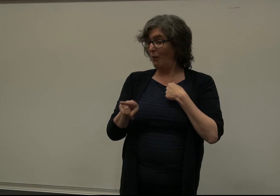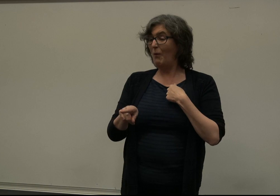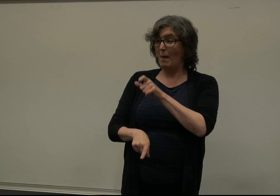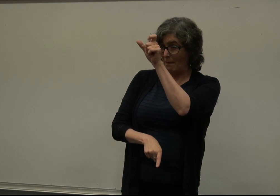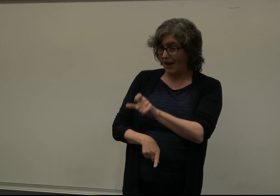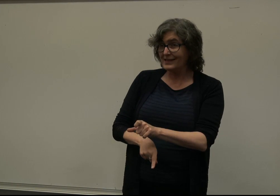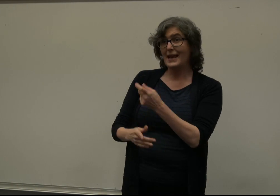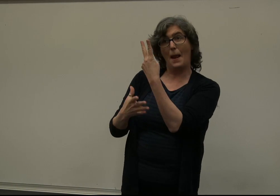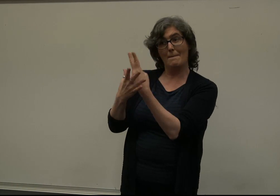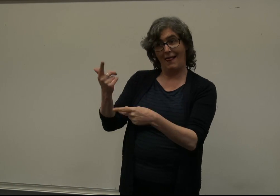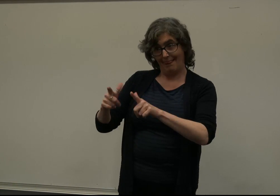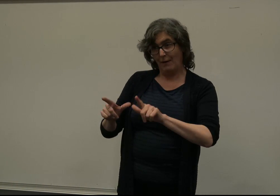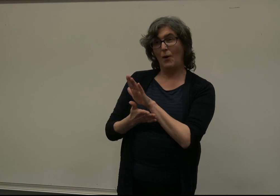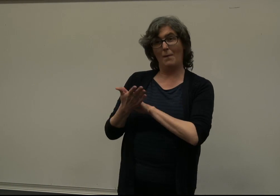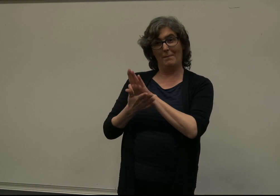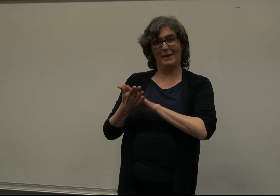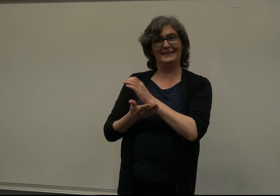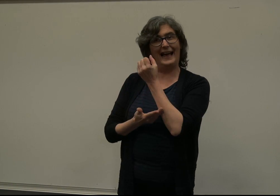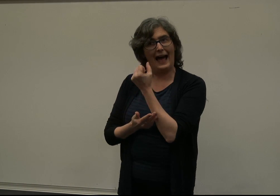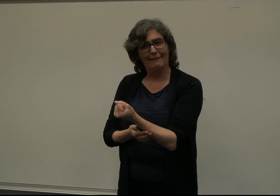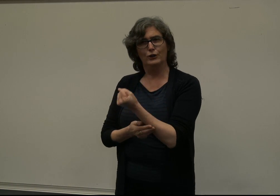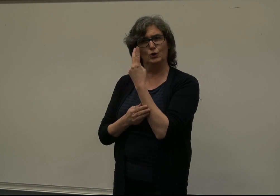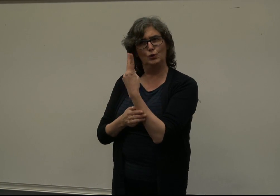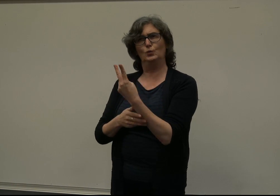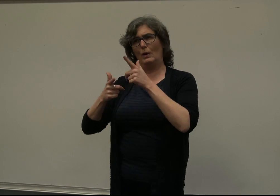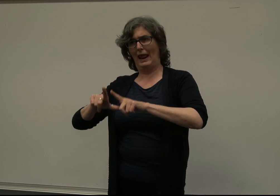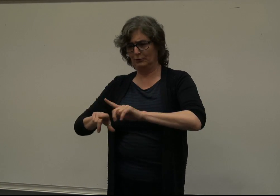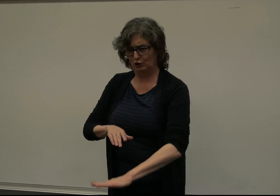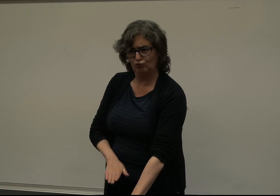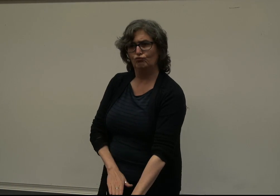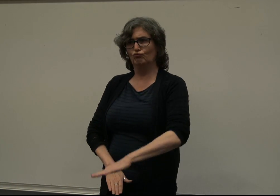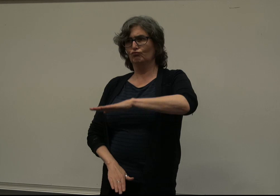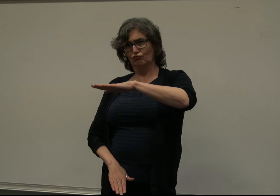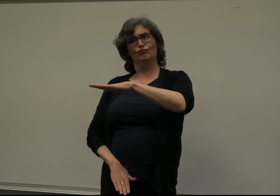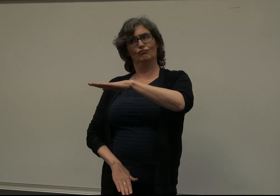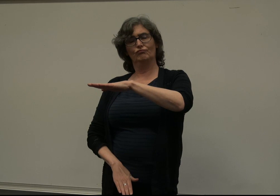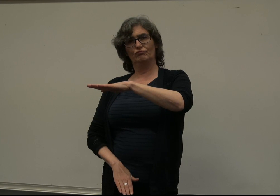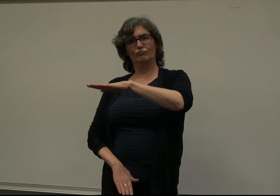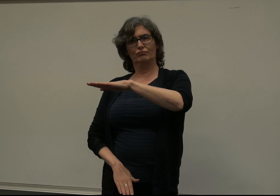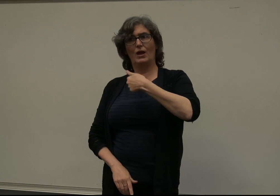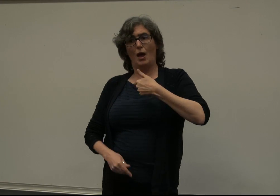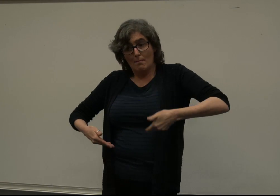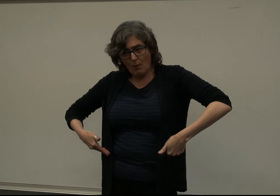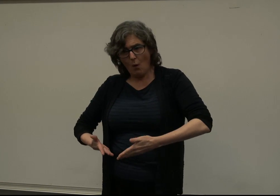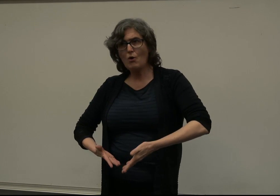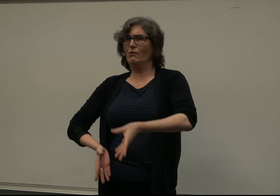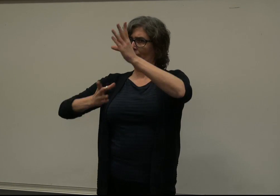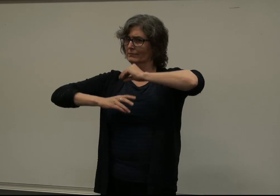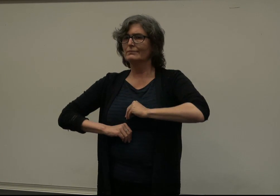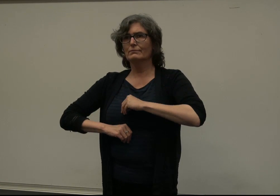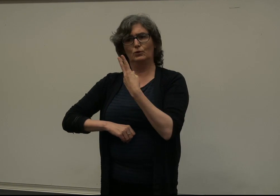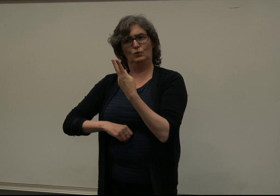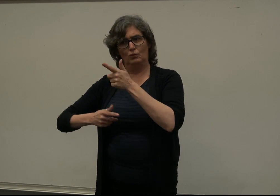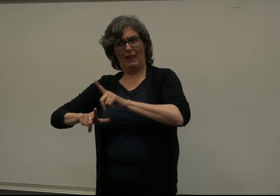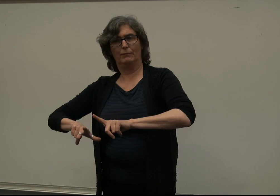languages perfectly from birth. And this is not the way we're using the term